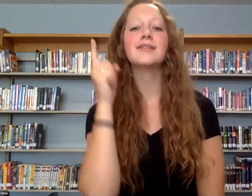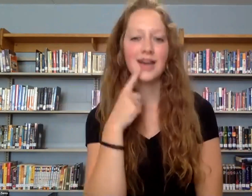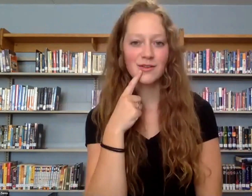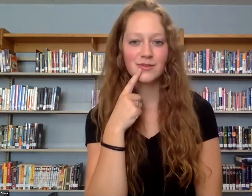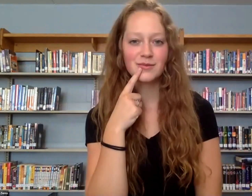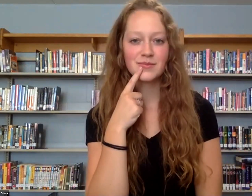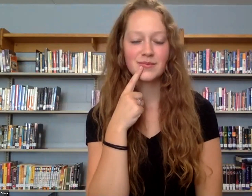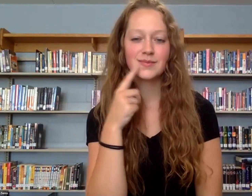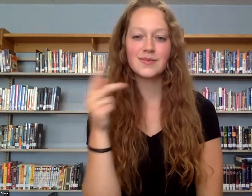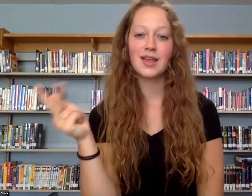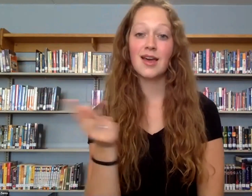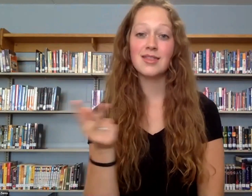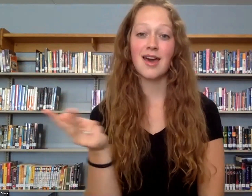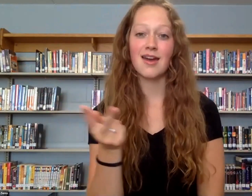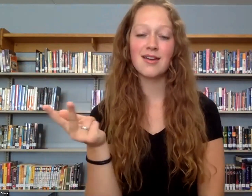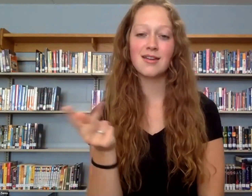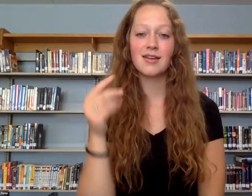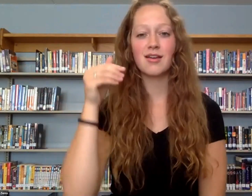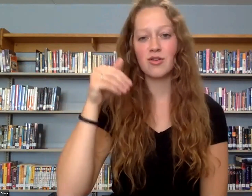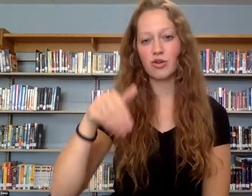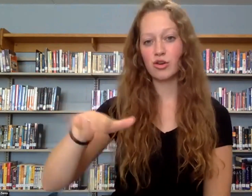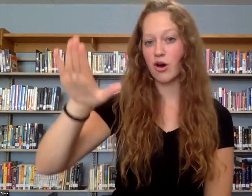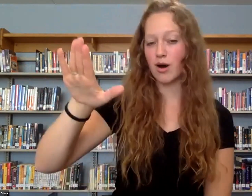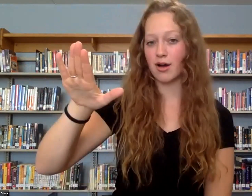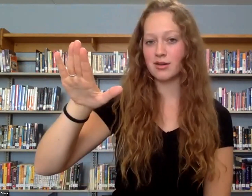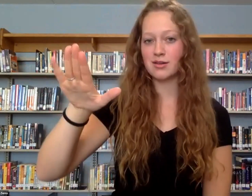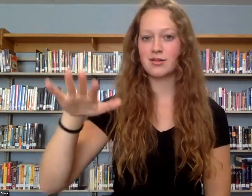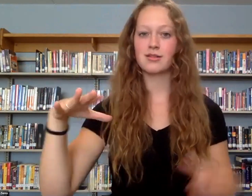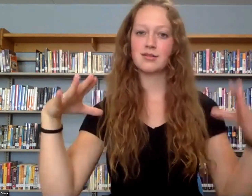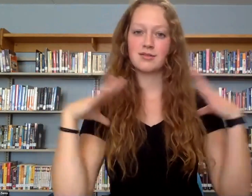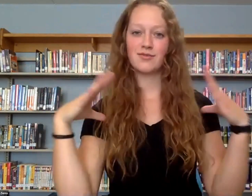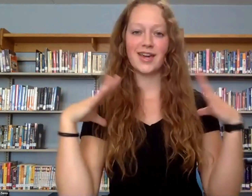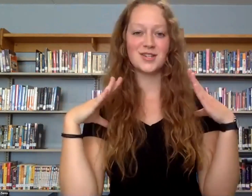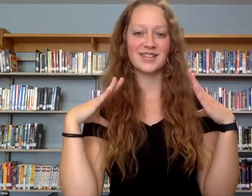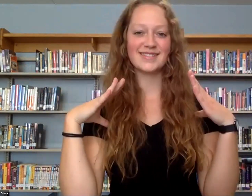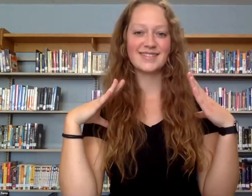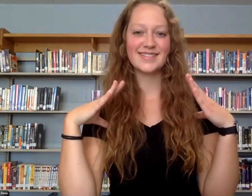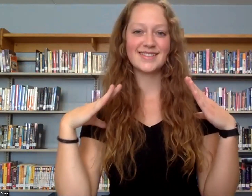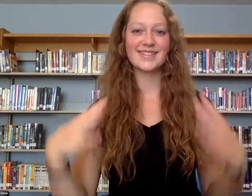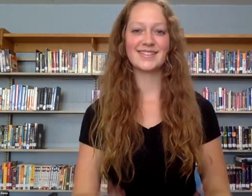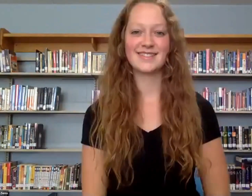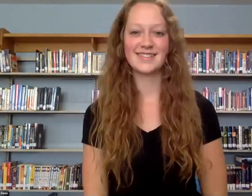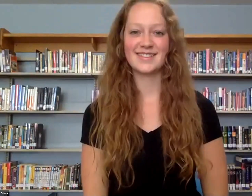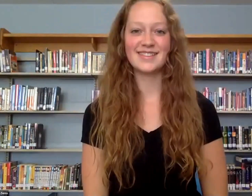deaf, they, go on vacation.